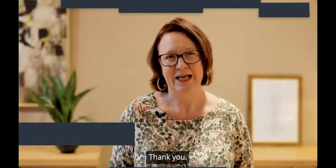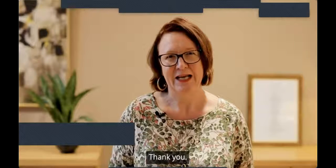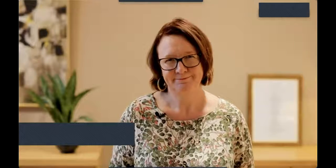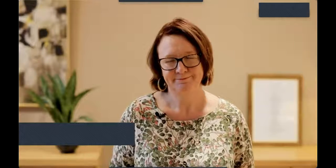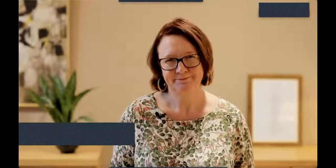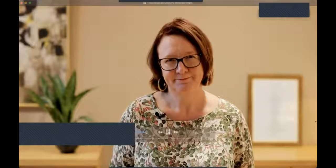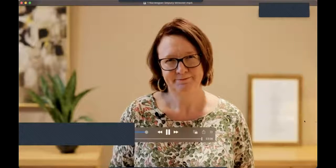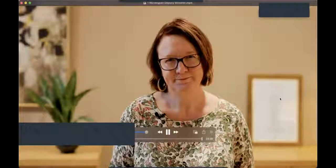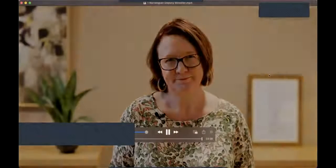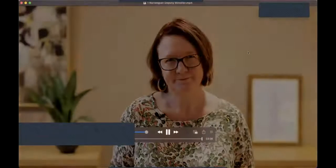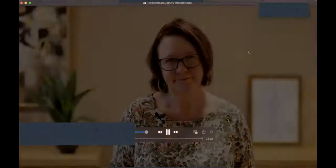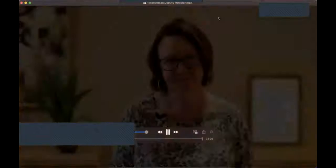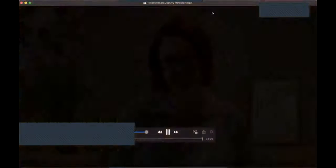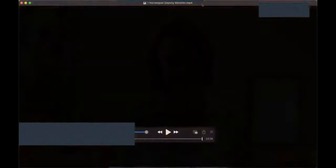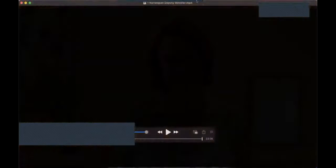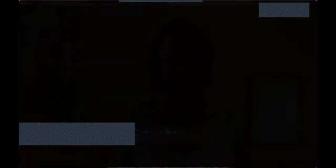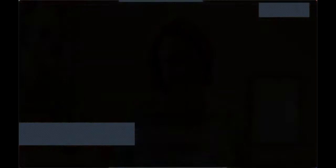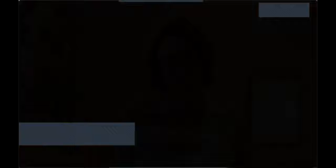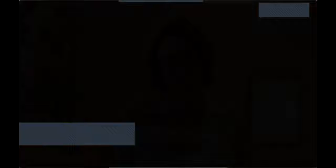Thank you.